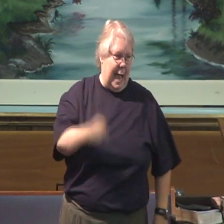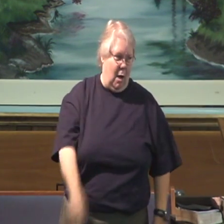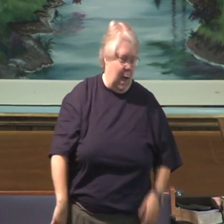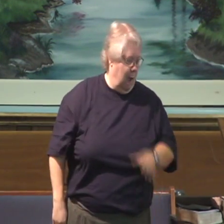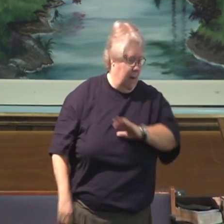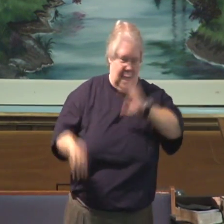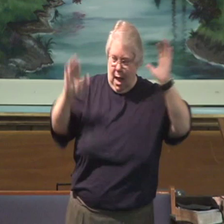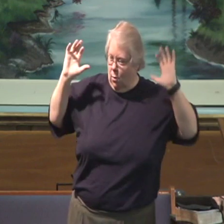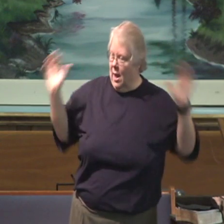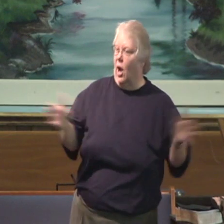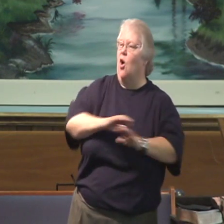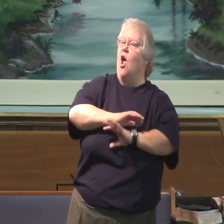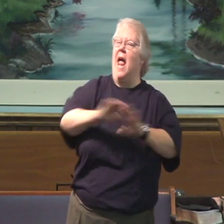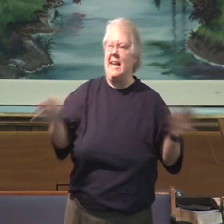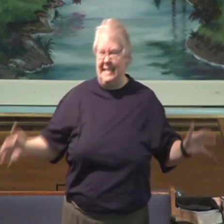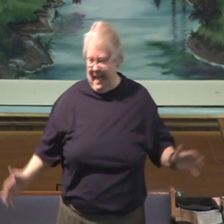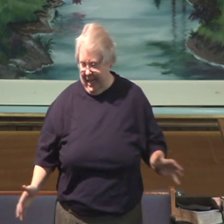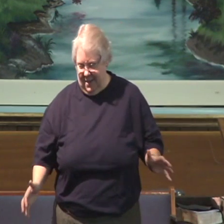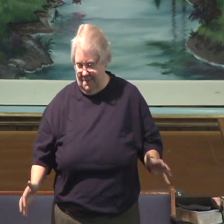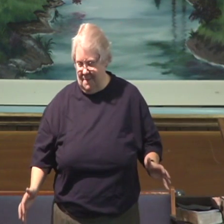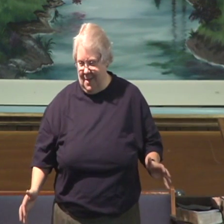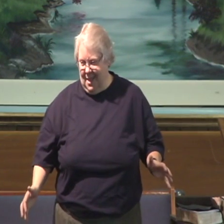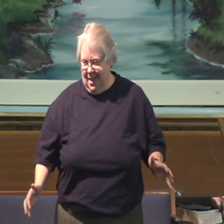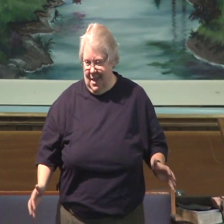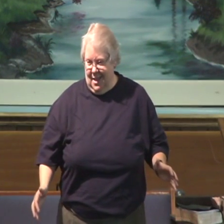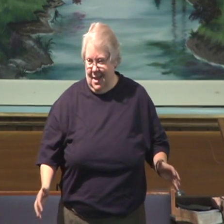down. I went crazy.